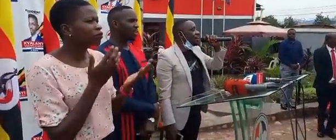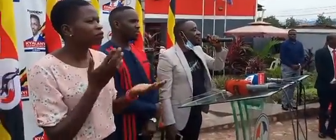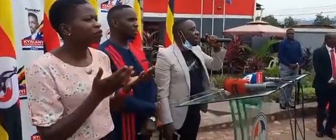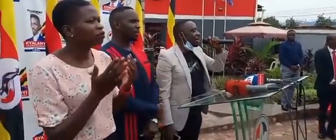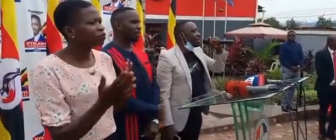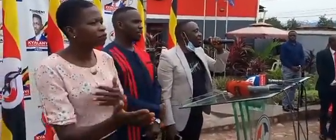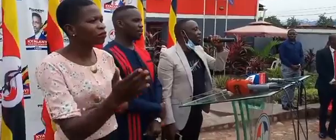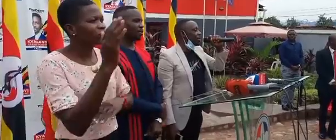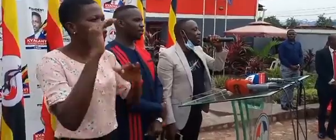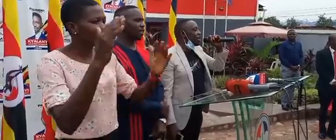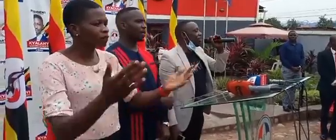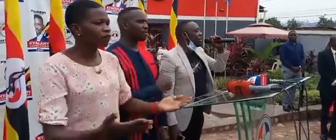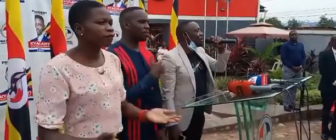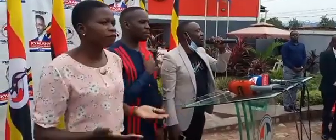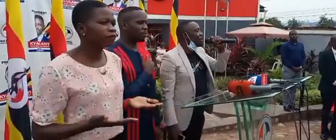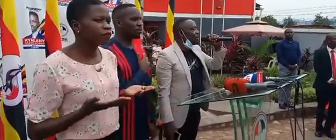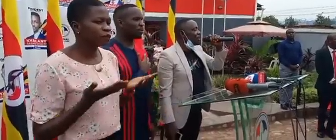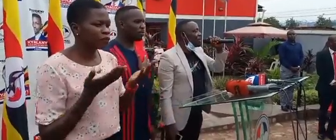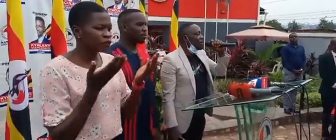Uganda, may God